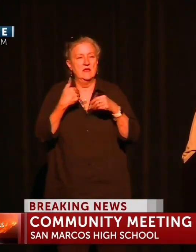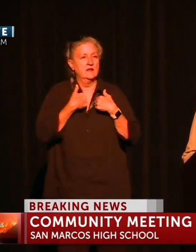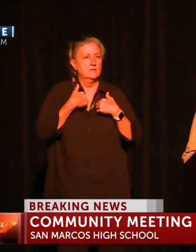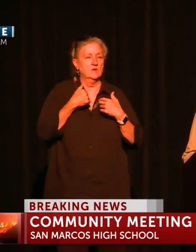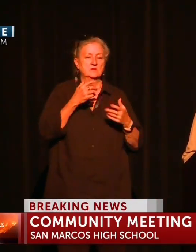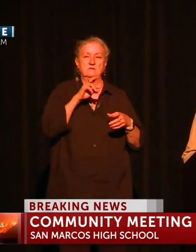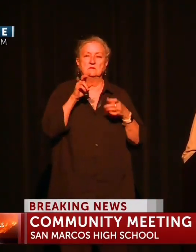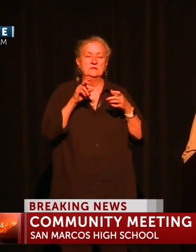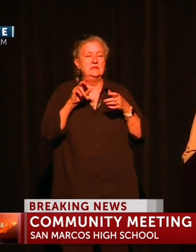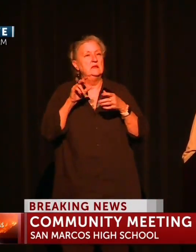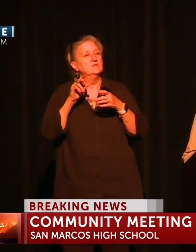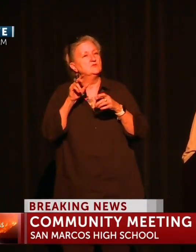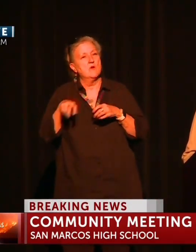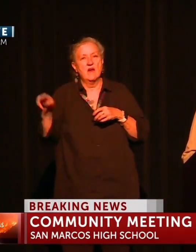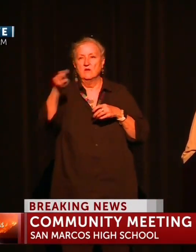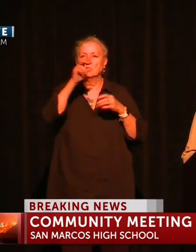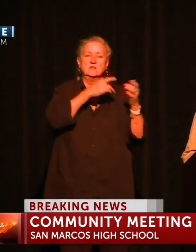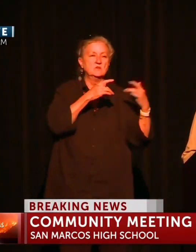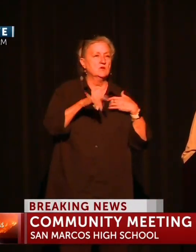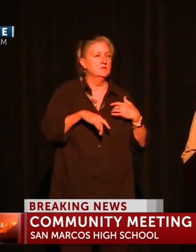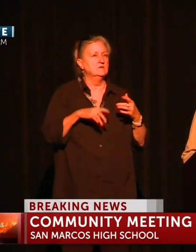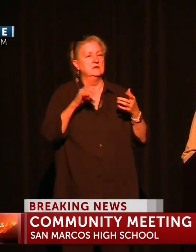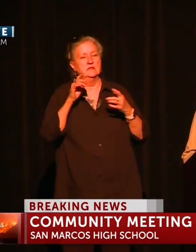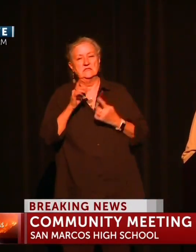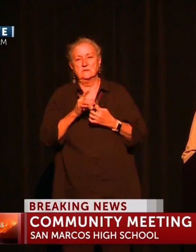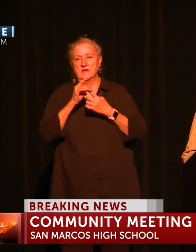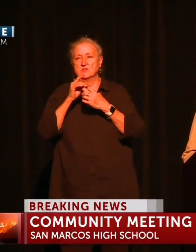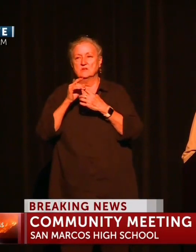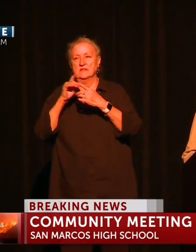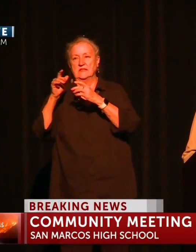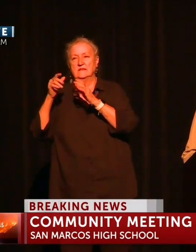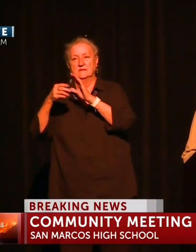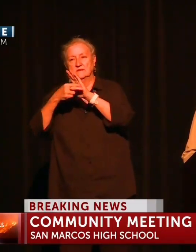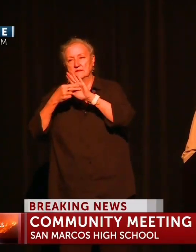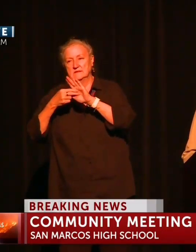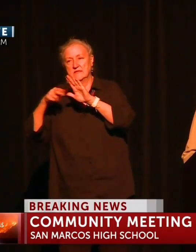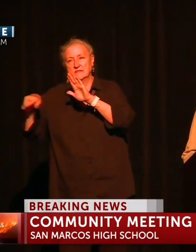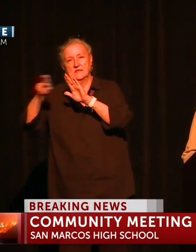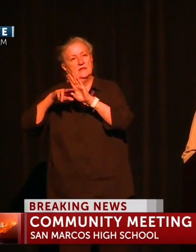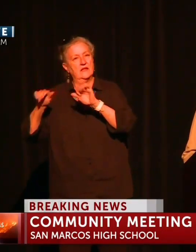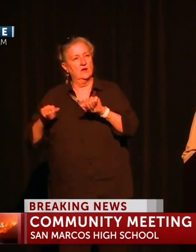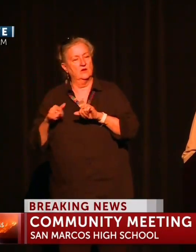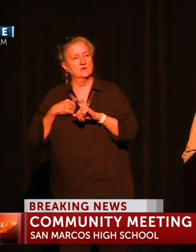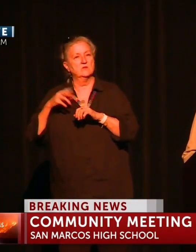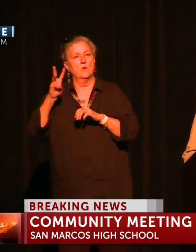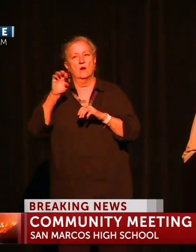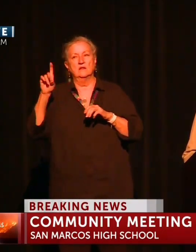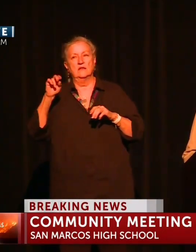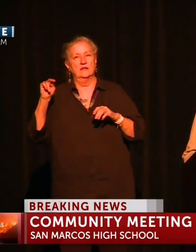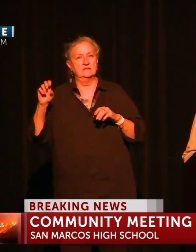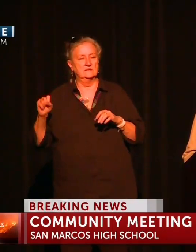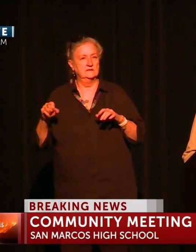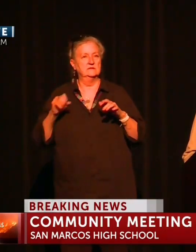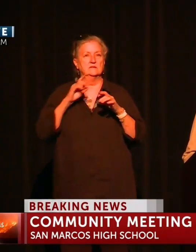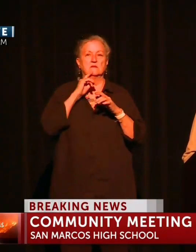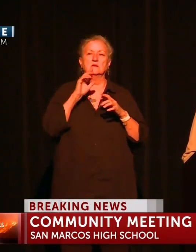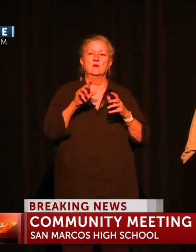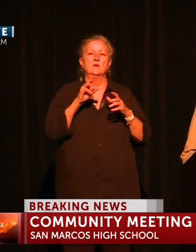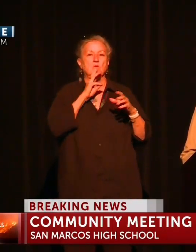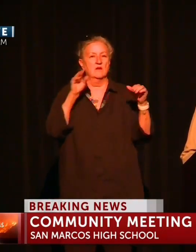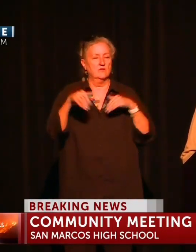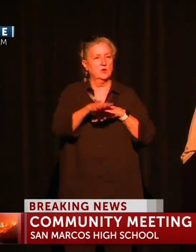and specially designated areas such as wilderness, wild and scenic river, and wildlife refuges, and many